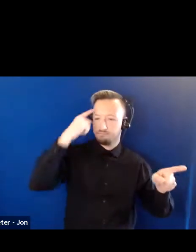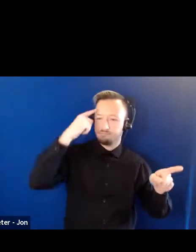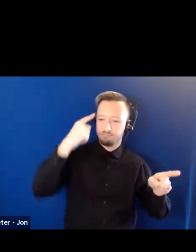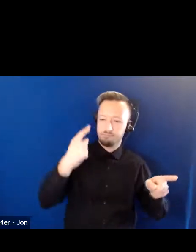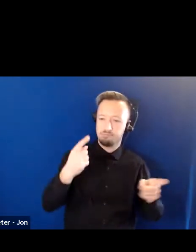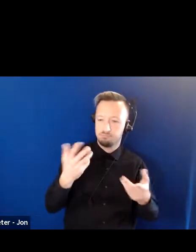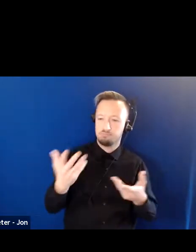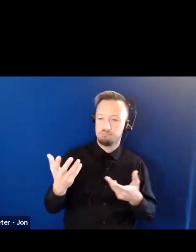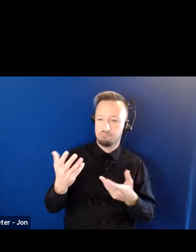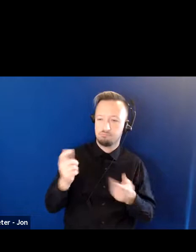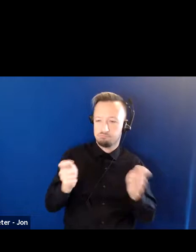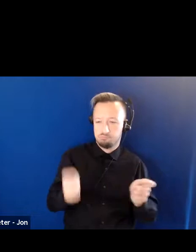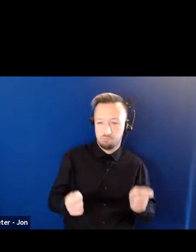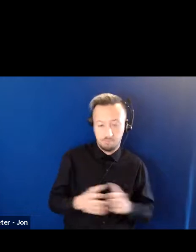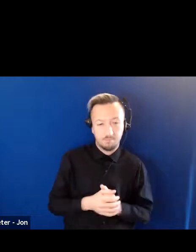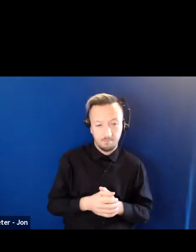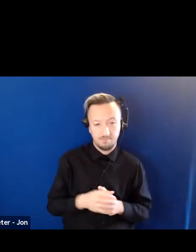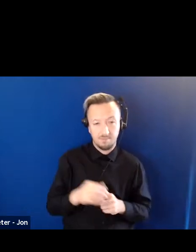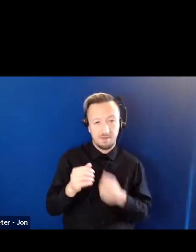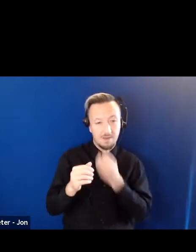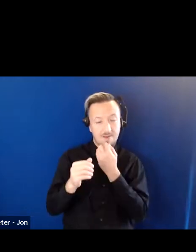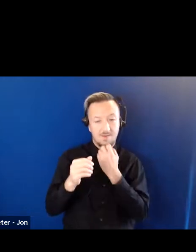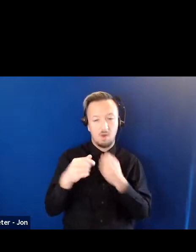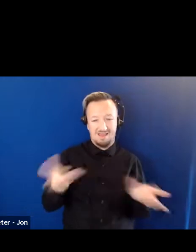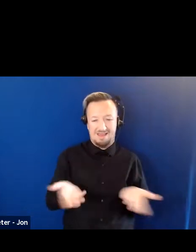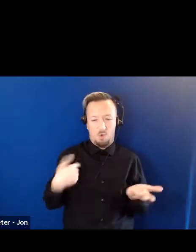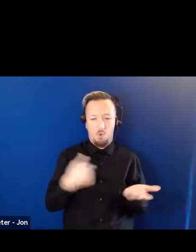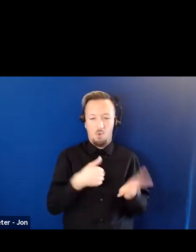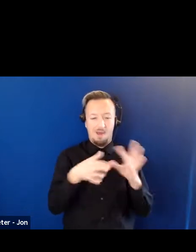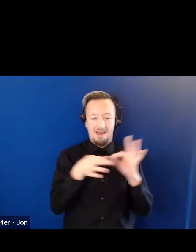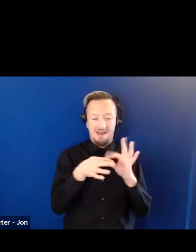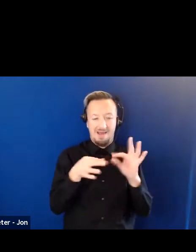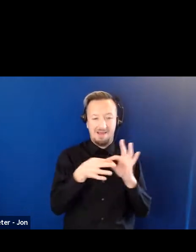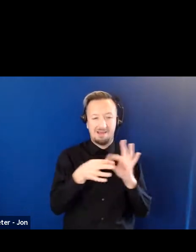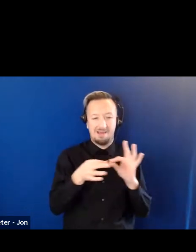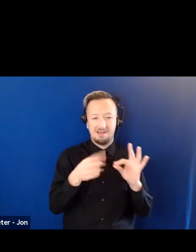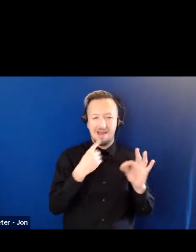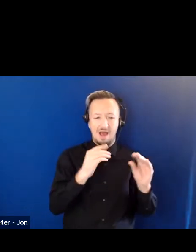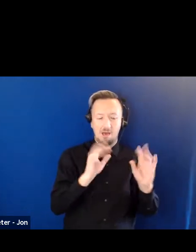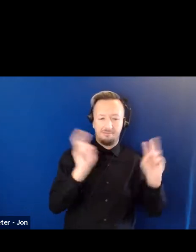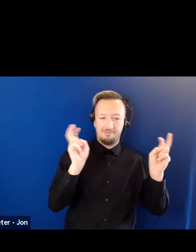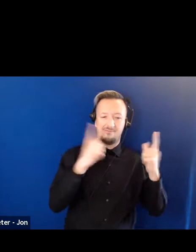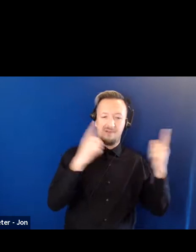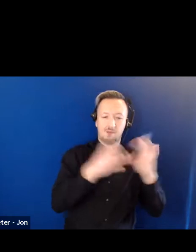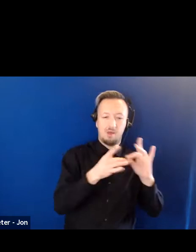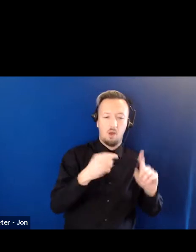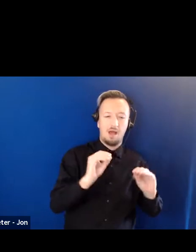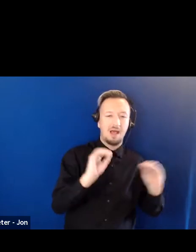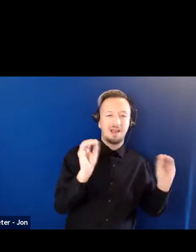a motto here, nothing about us without us. And so again, we just want to make sure